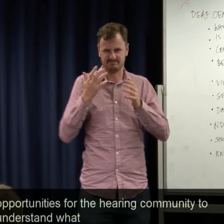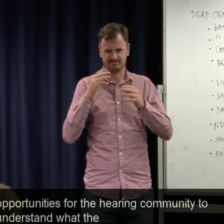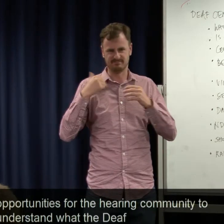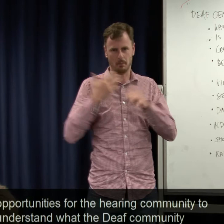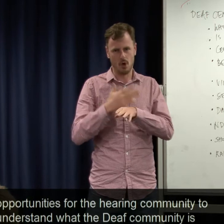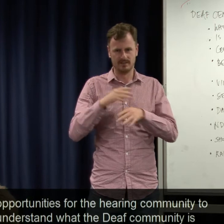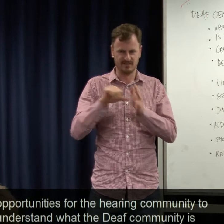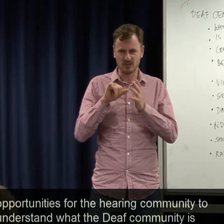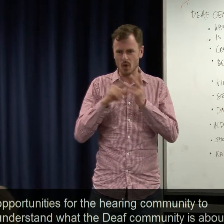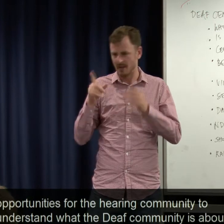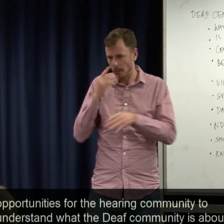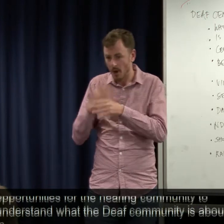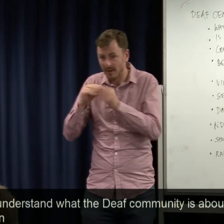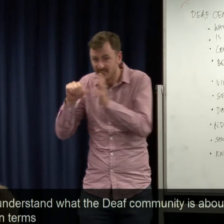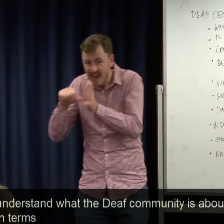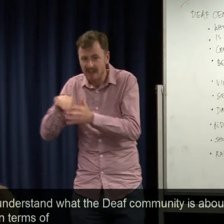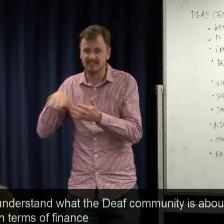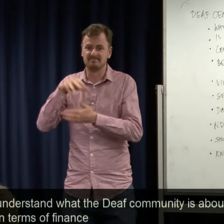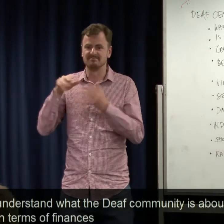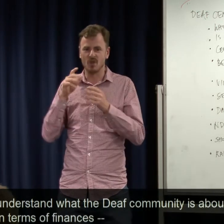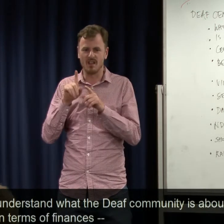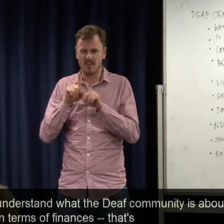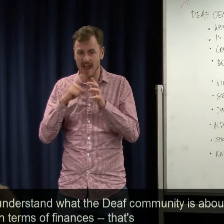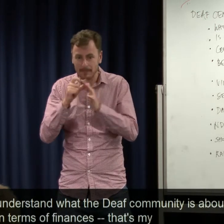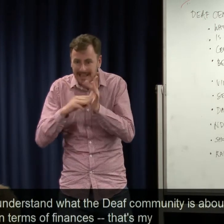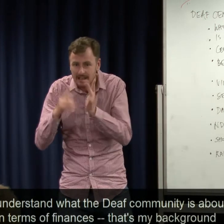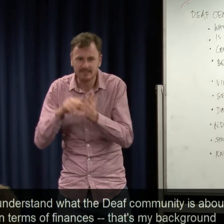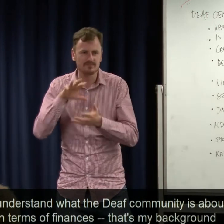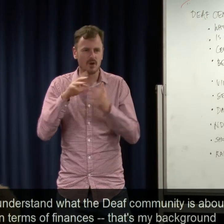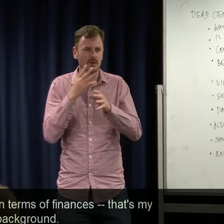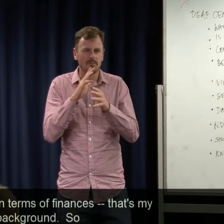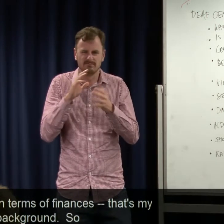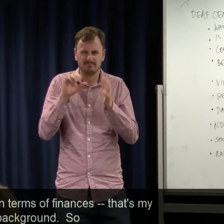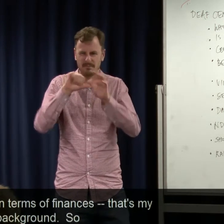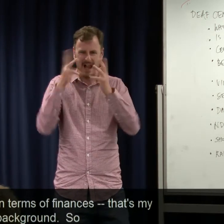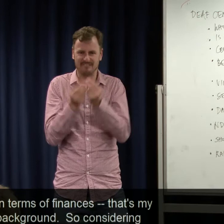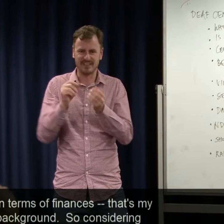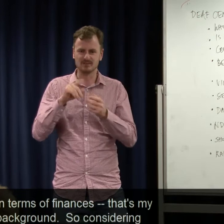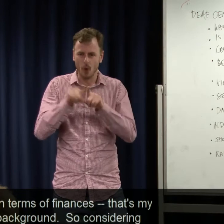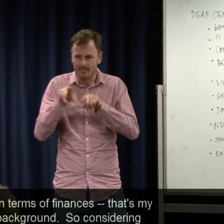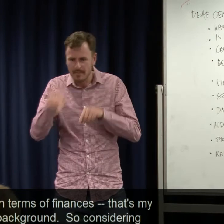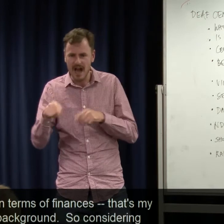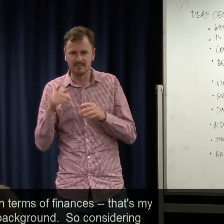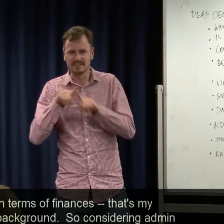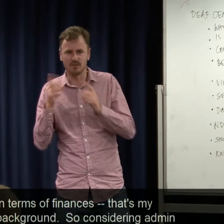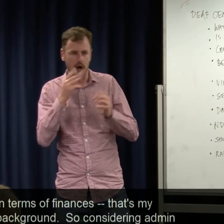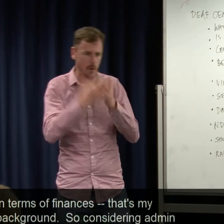In terms of finances, that's my background. So considering admin and financial areas as